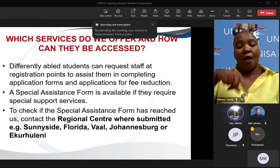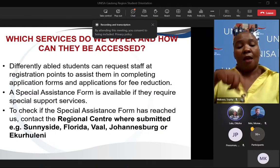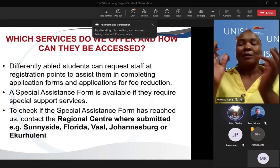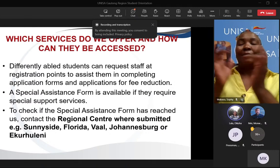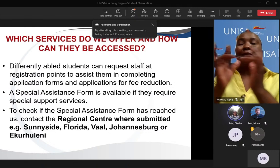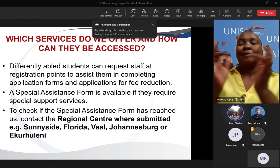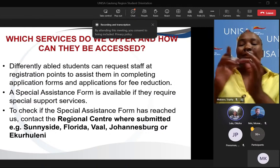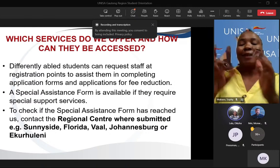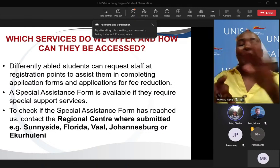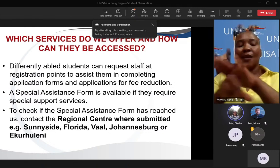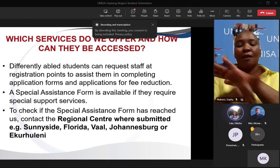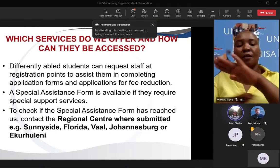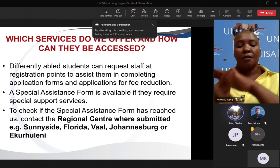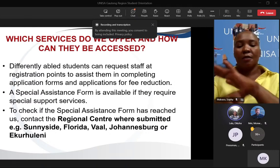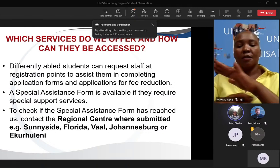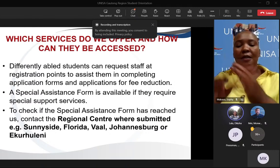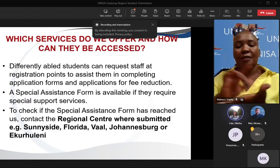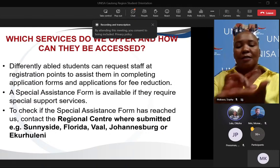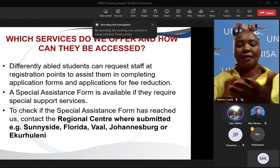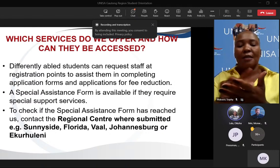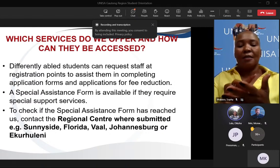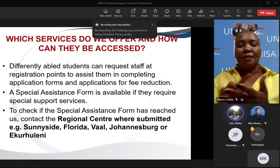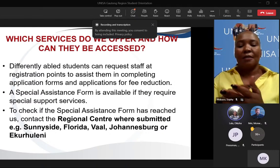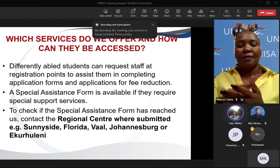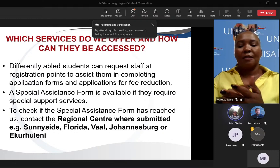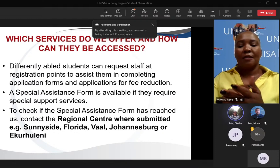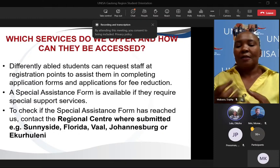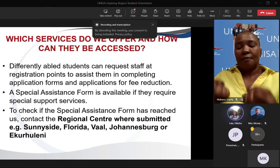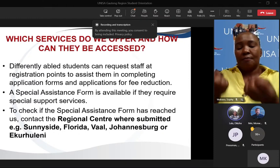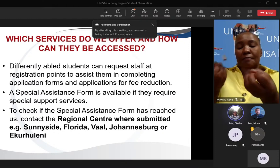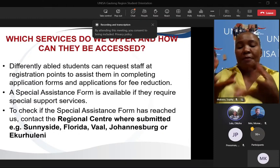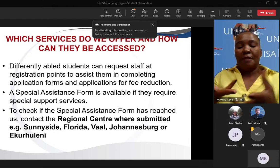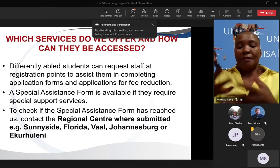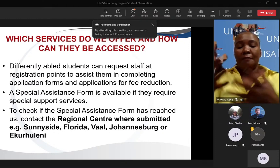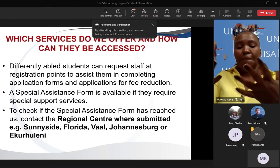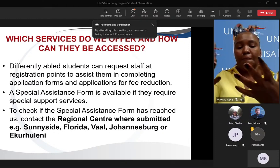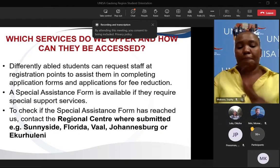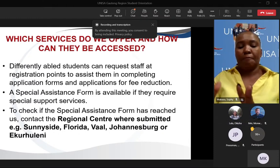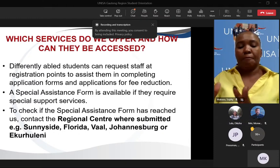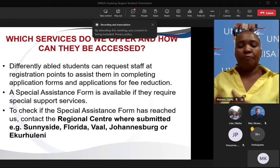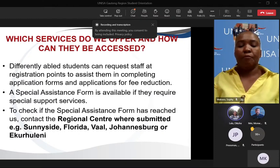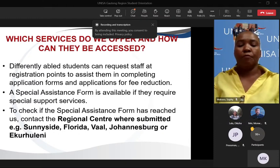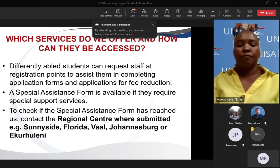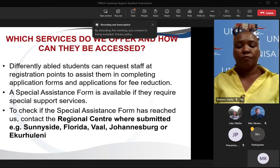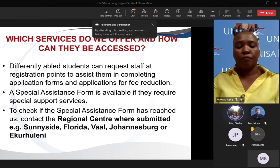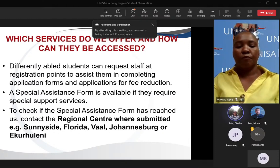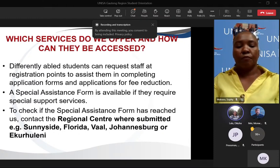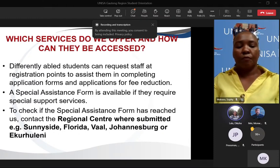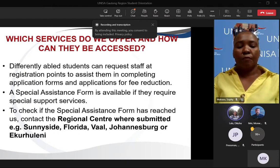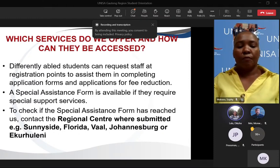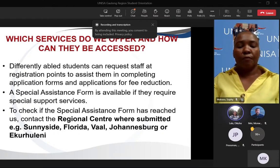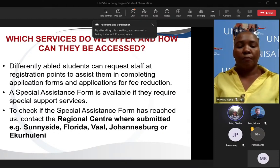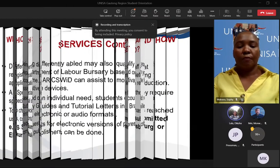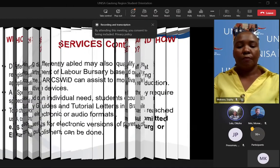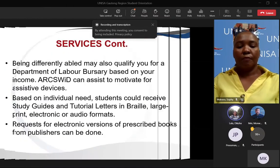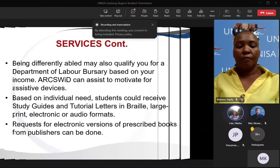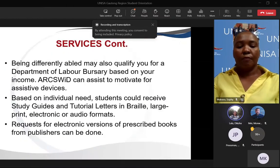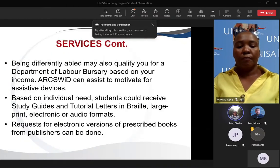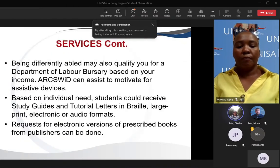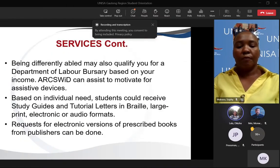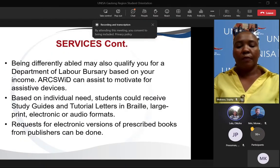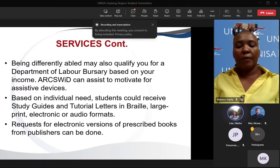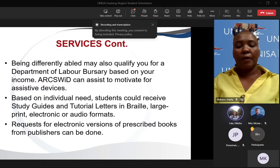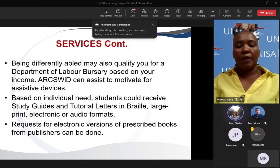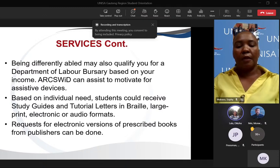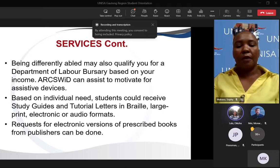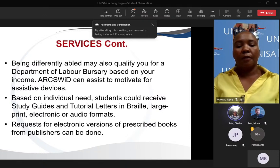for example Sunnyside Florida of all Johannesburg or equileni so that because and see what